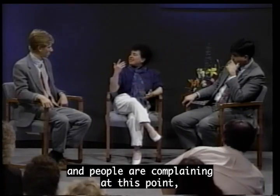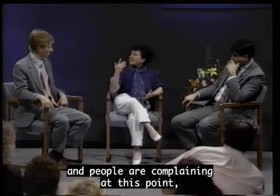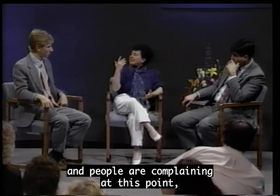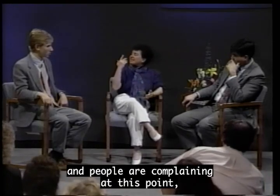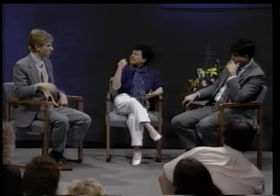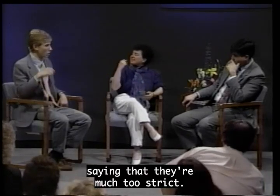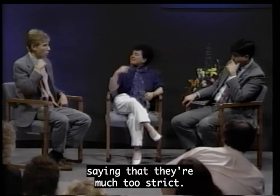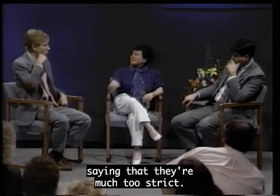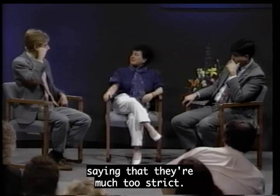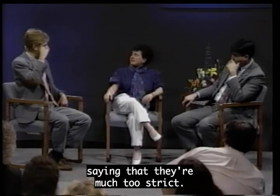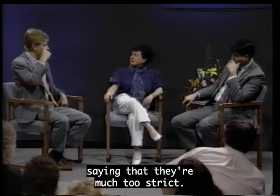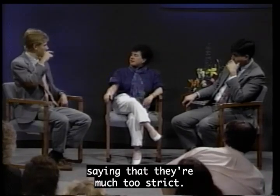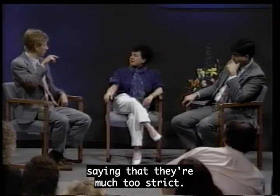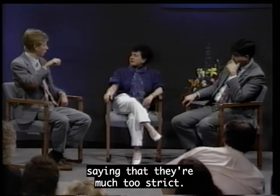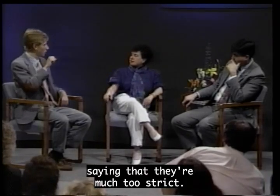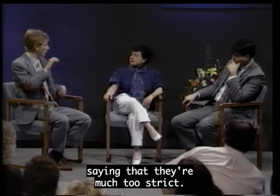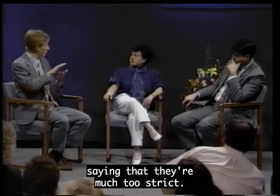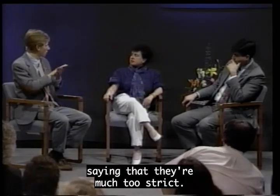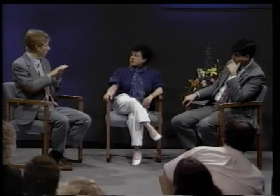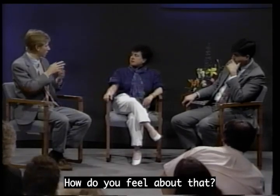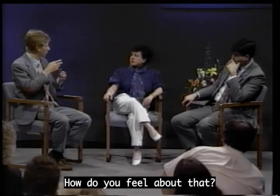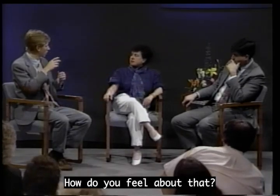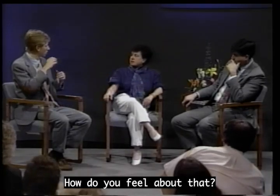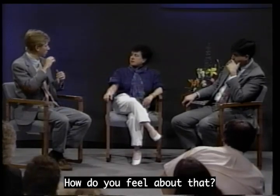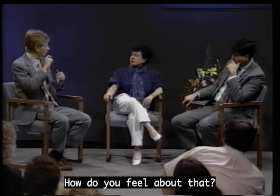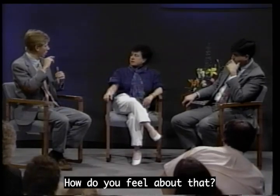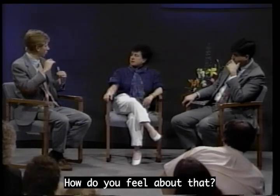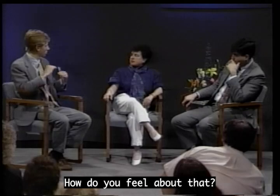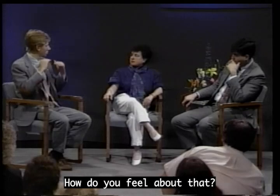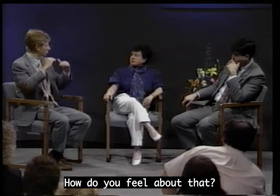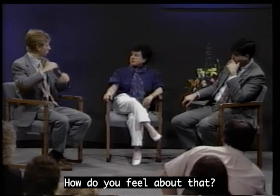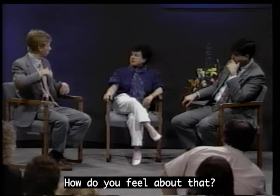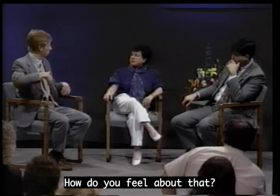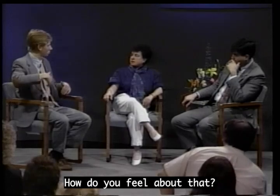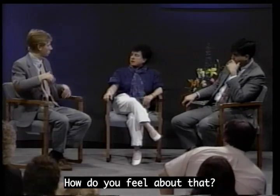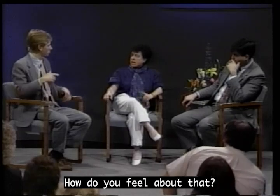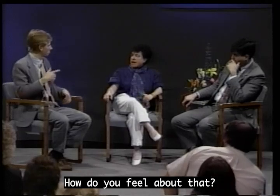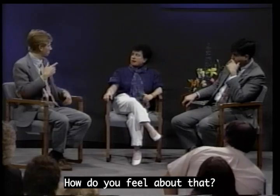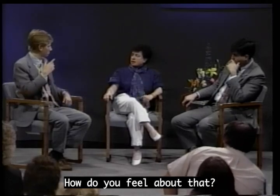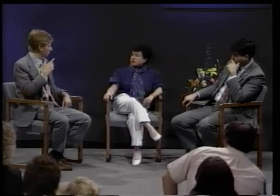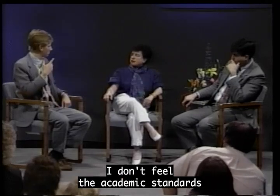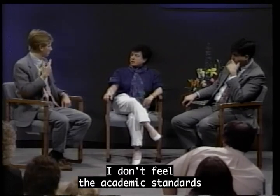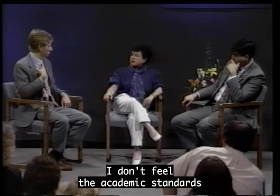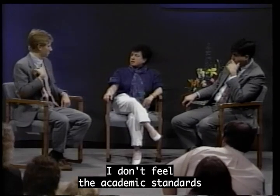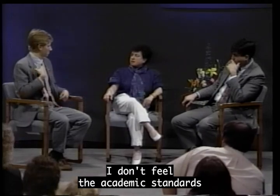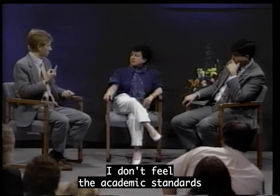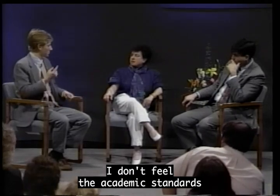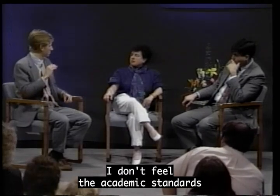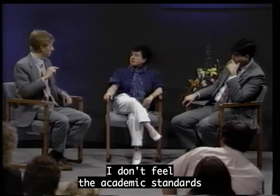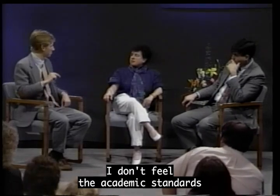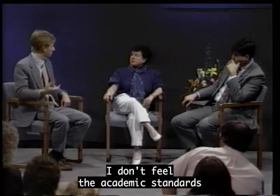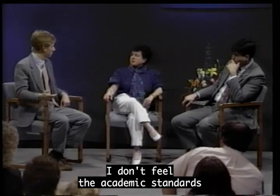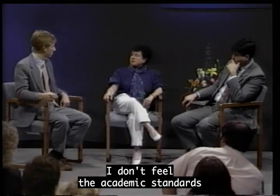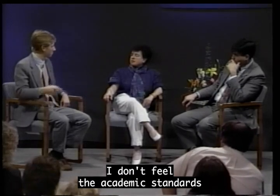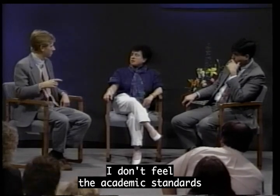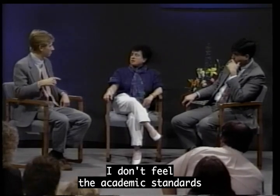strict. How do you feel about that? I don't feel the academic standards have been raised since I arrived